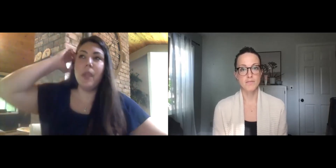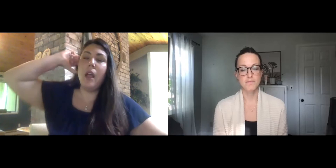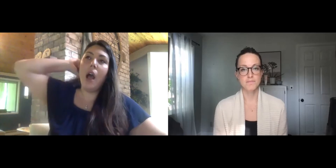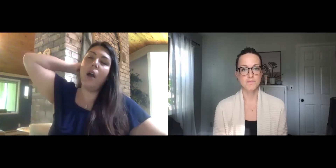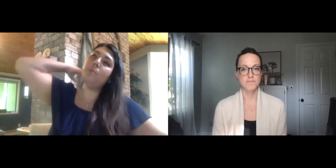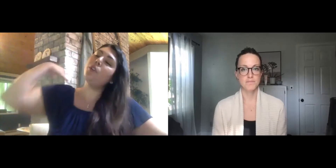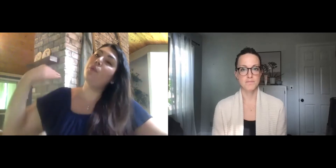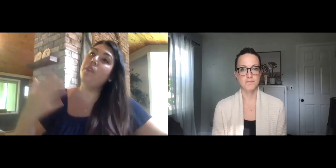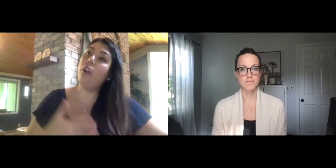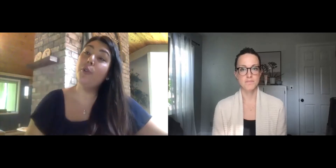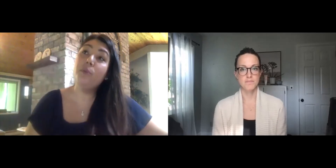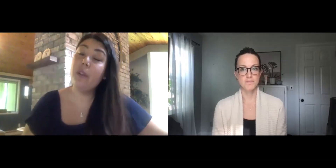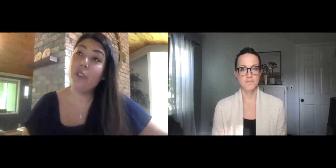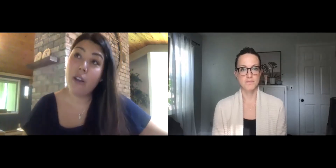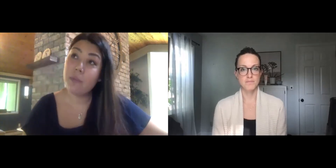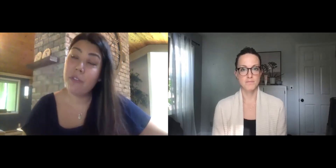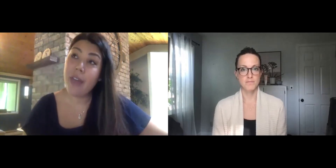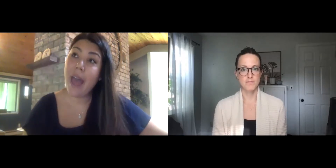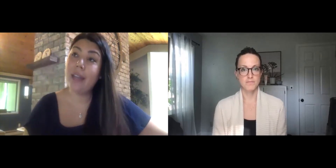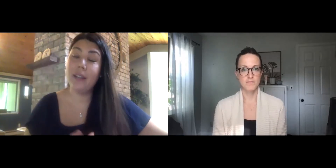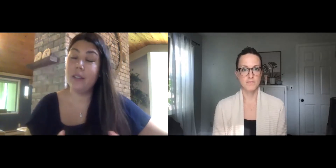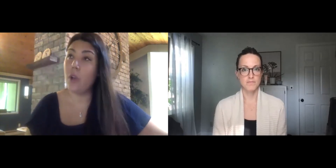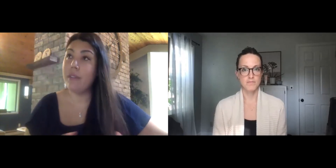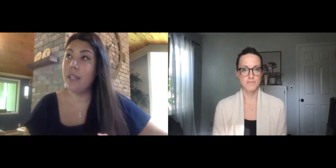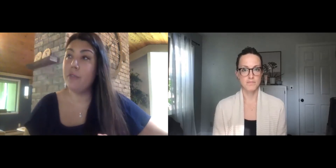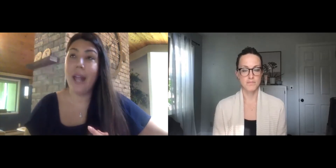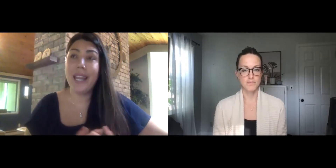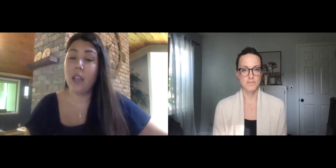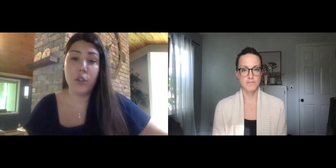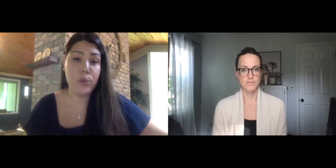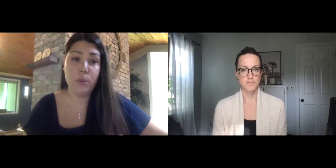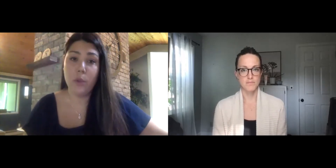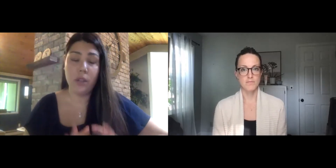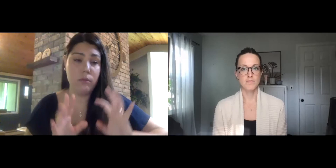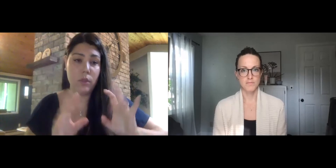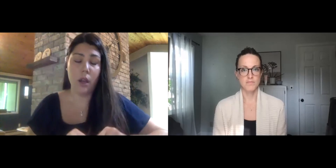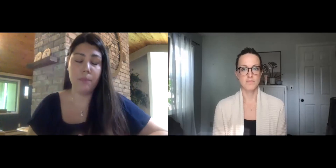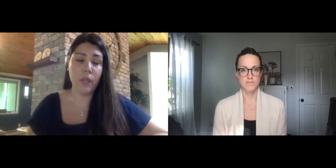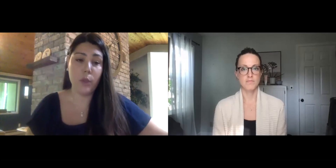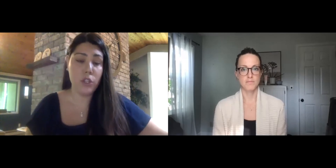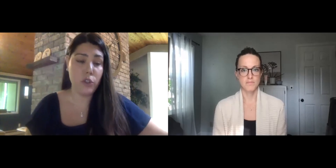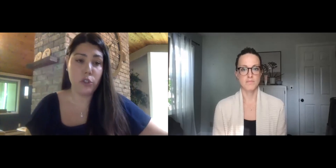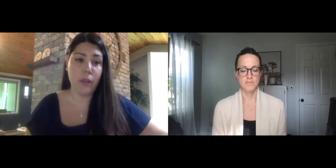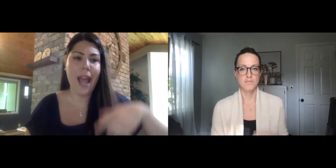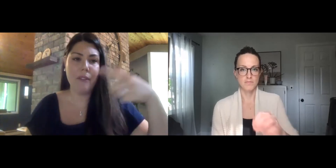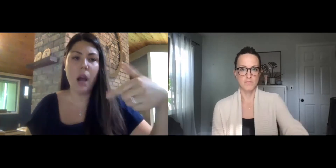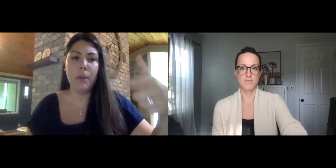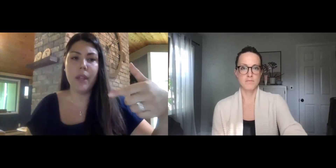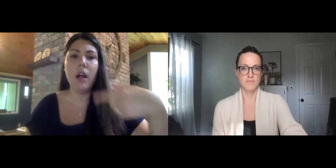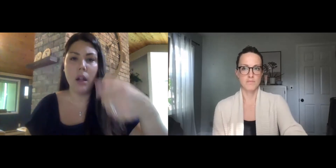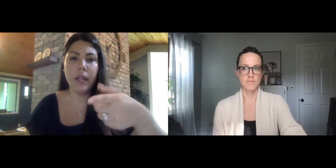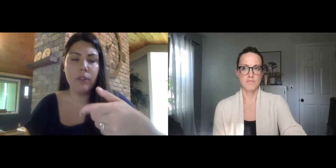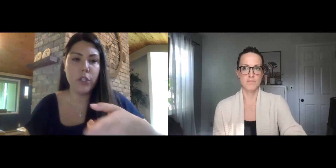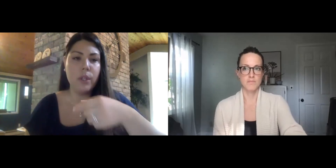right. So our YouTube videos are awesome for that. And, obviously it's free. Anything on YouTube that you can search is great. I have a couple